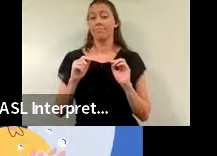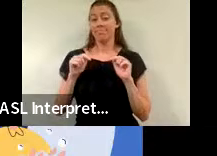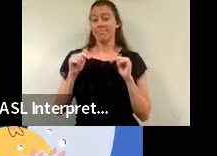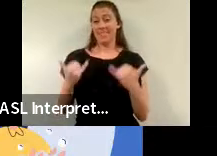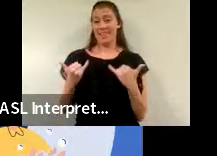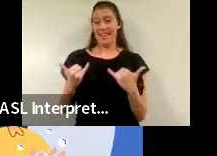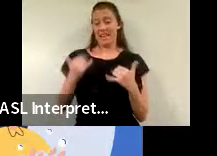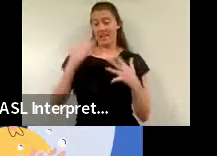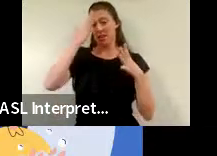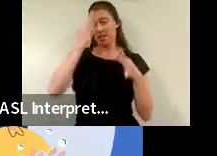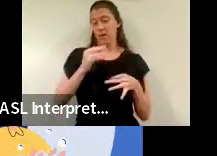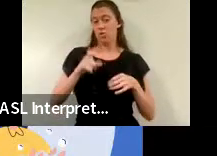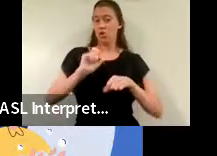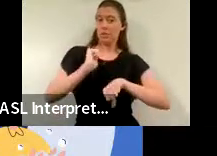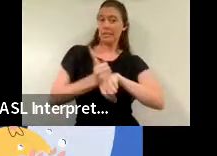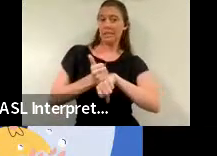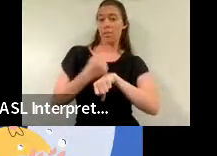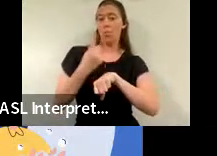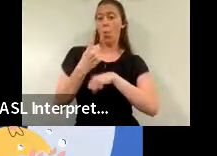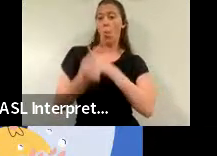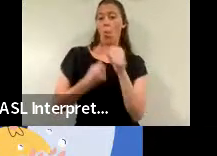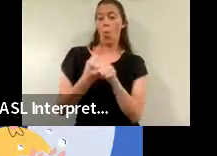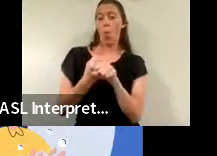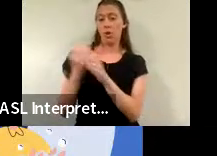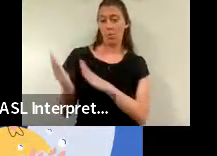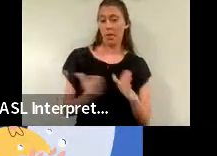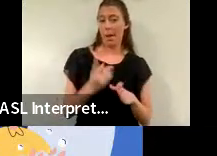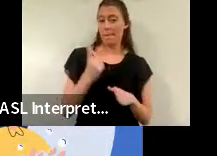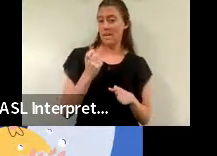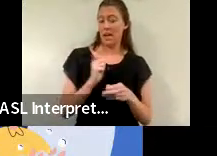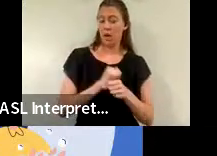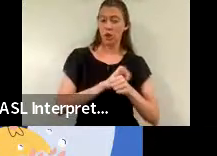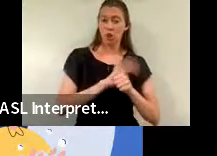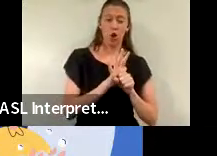sort of knocking curveballs at us. And so we thought, okay, let's